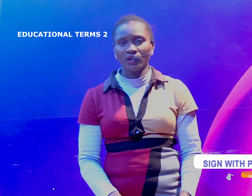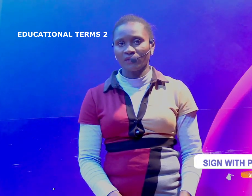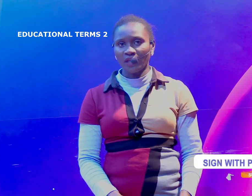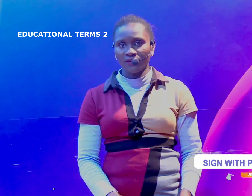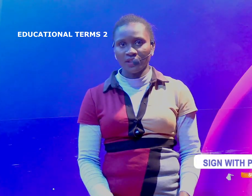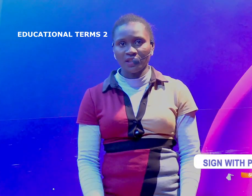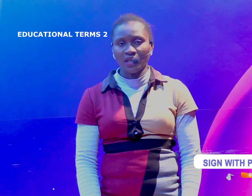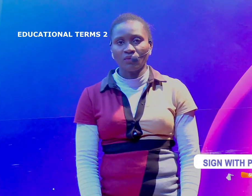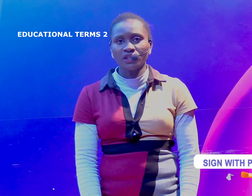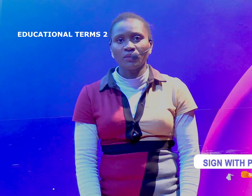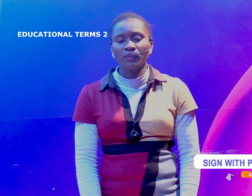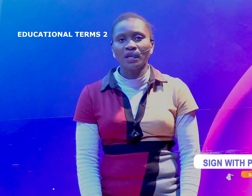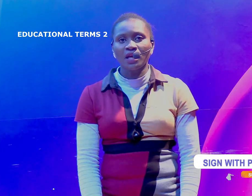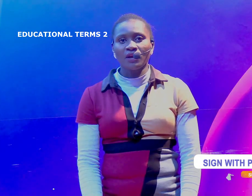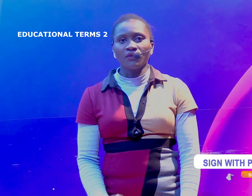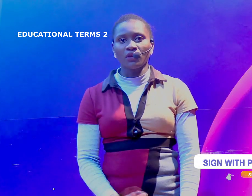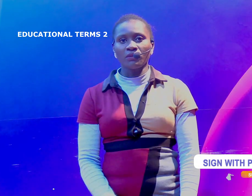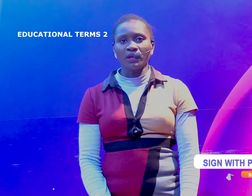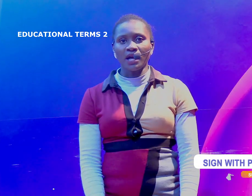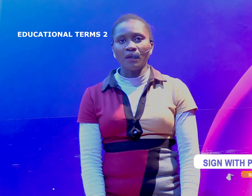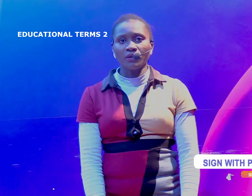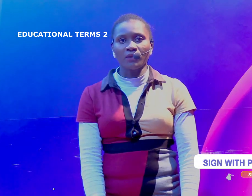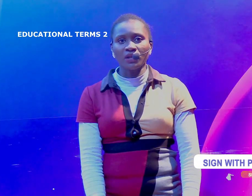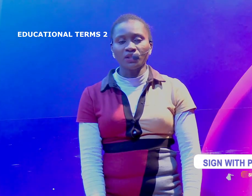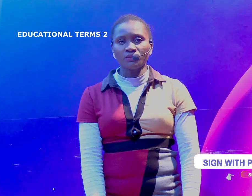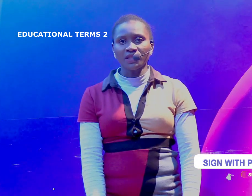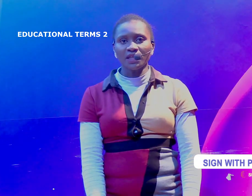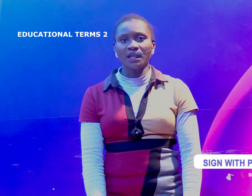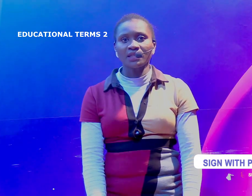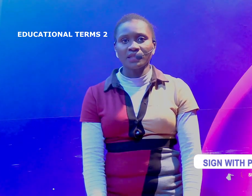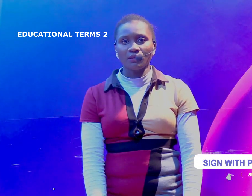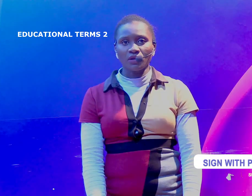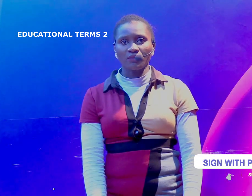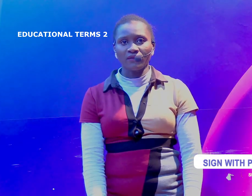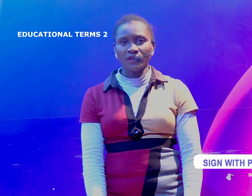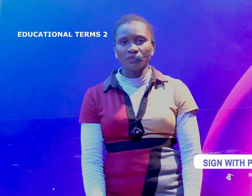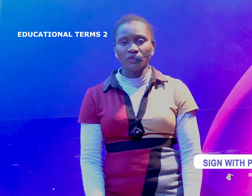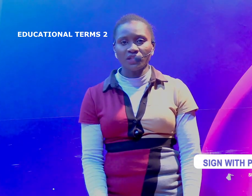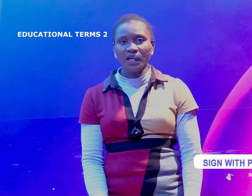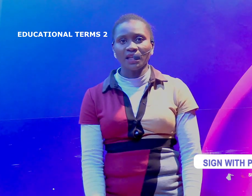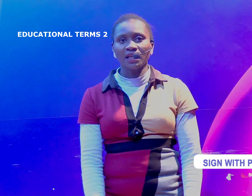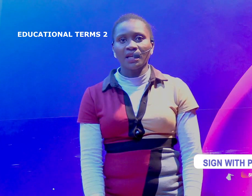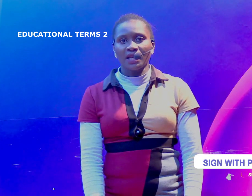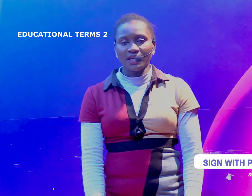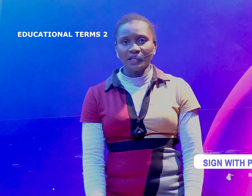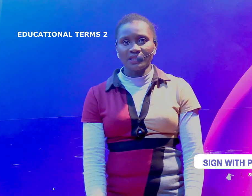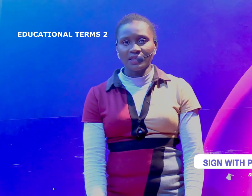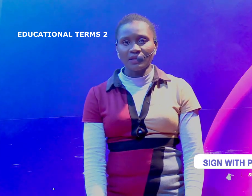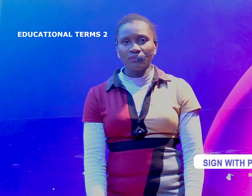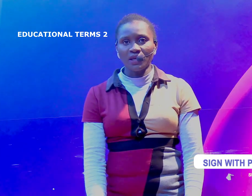left and there watching me, following me up on my YouTube channel, let us say on my Facebook channel. I just send a big thank